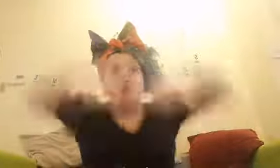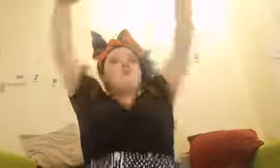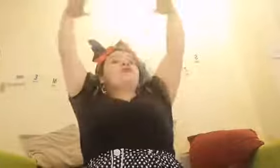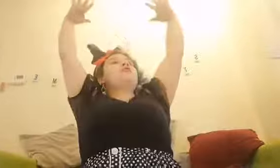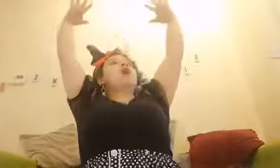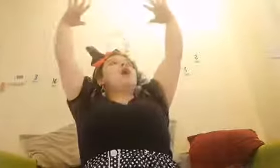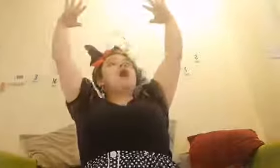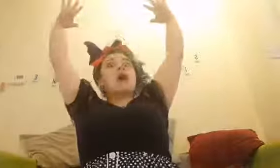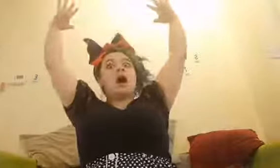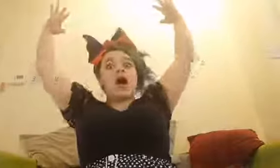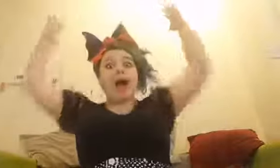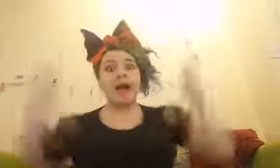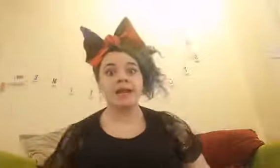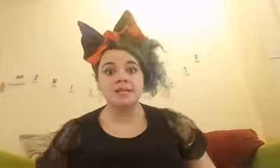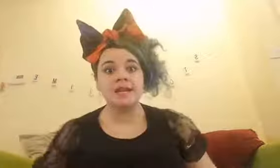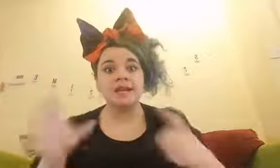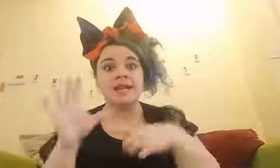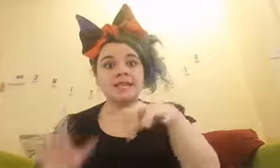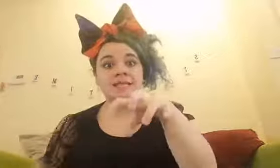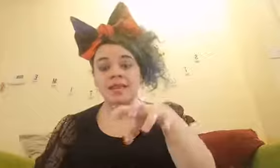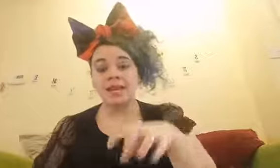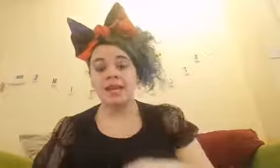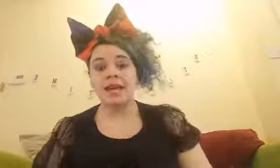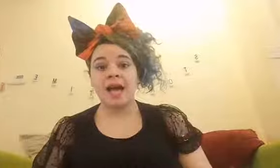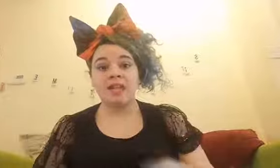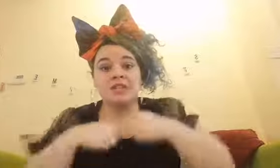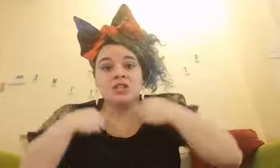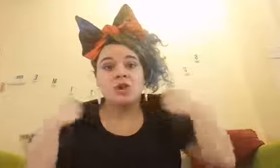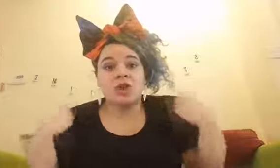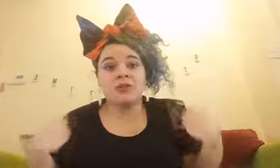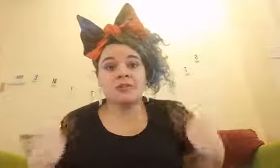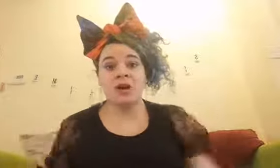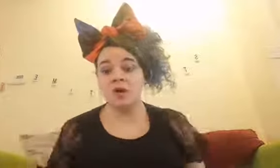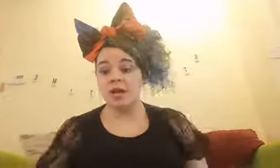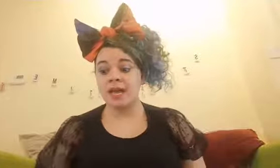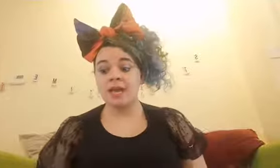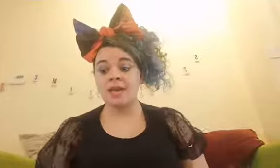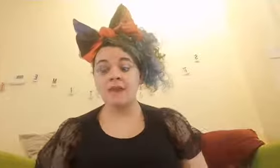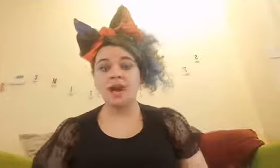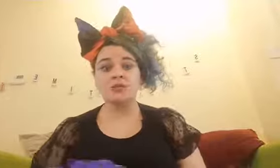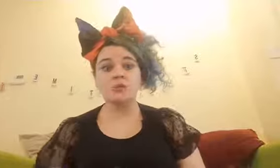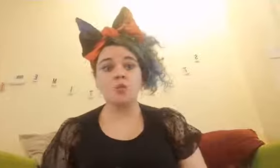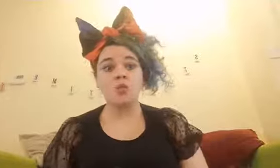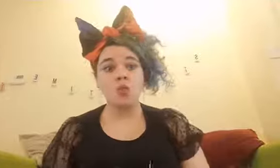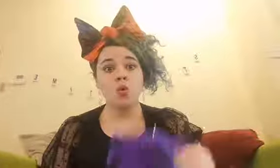Woof! And Anansi, as he took off his coat, he bounced